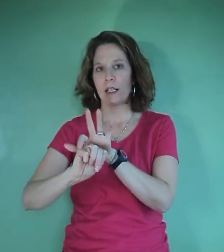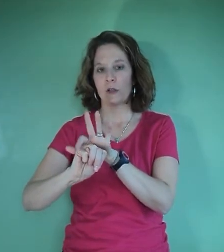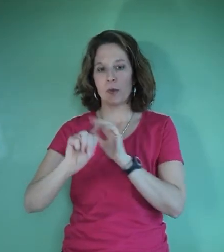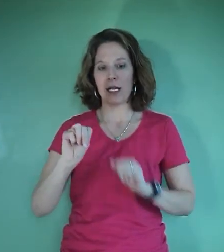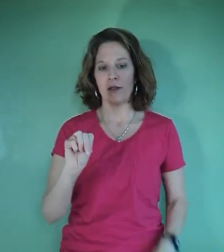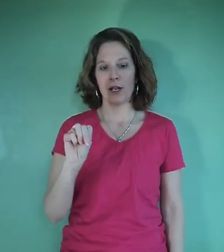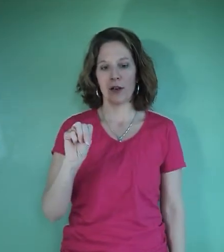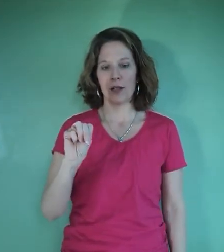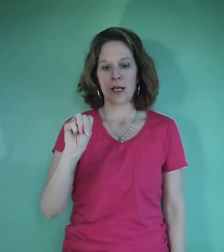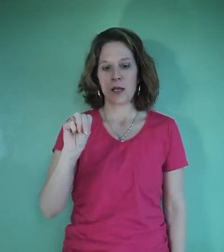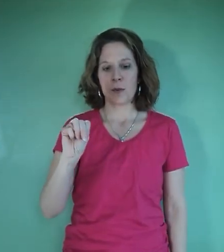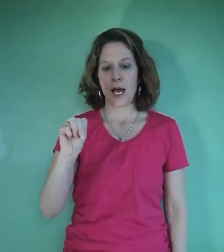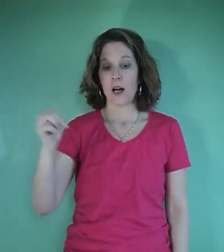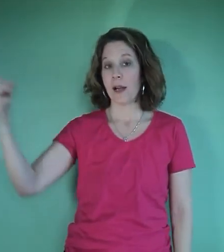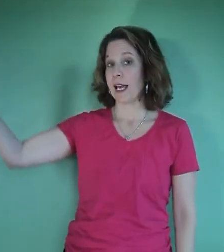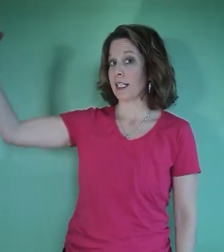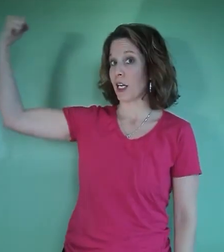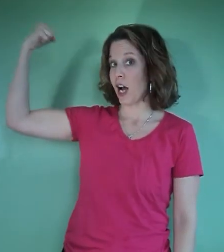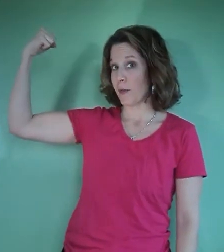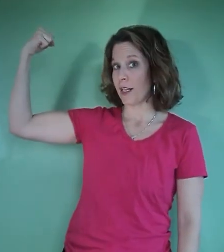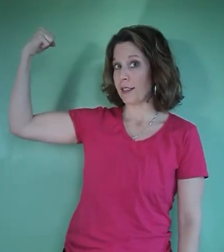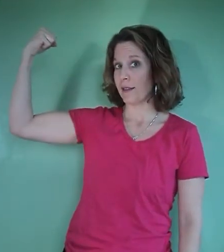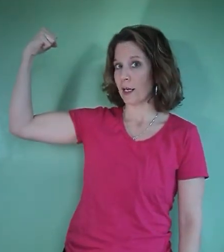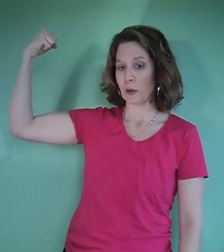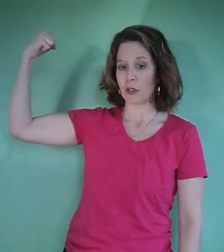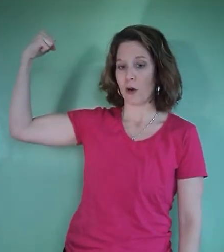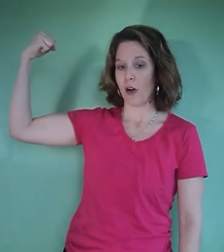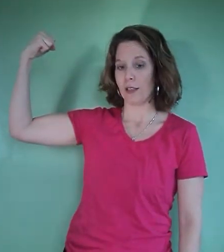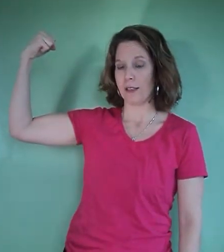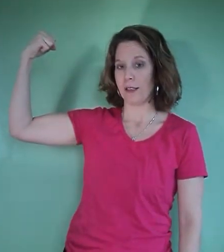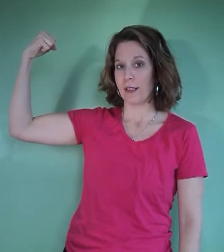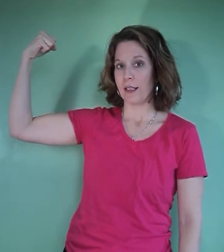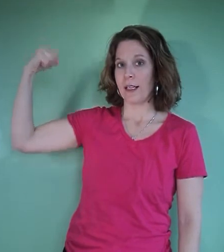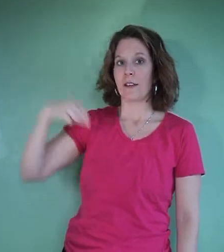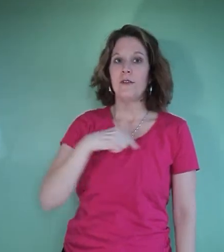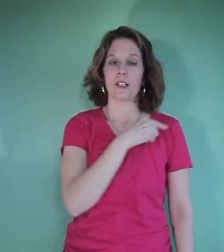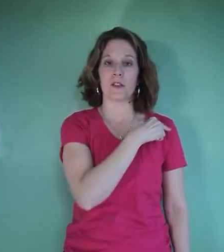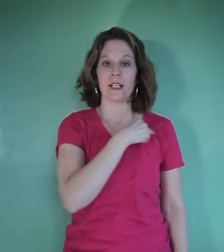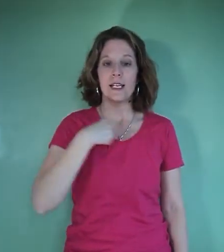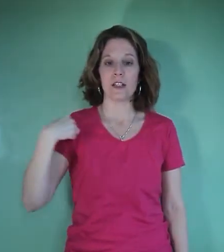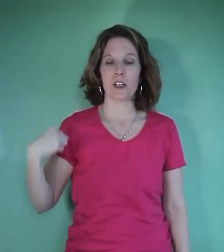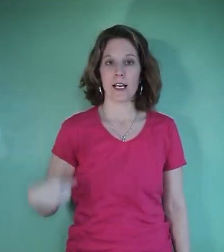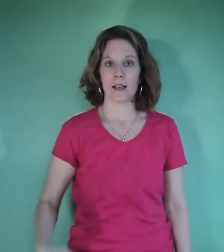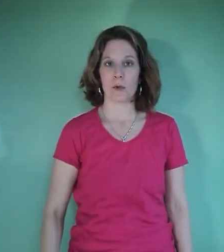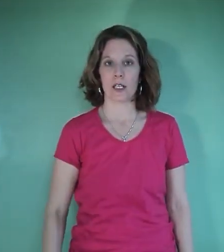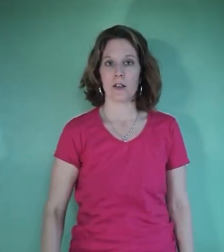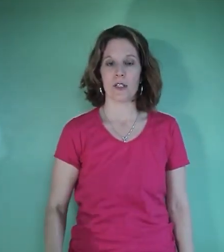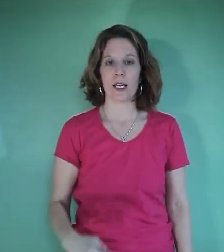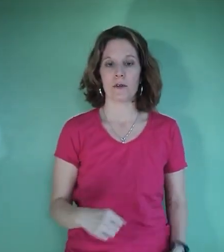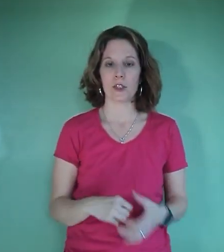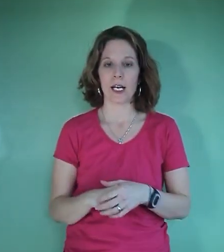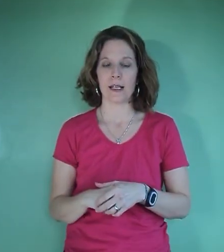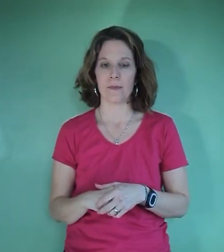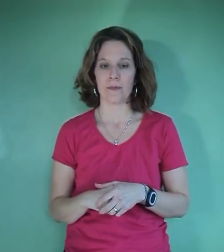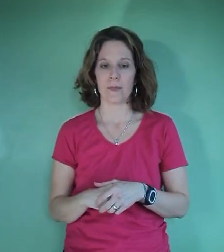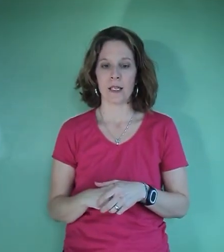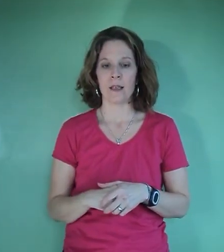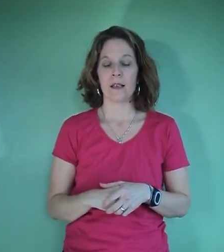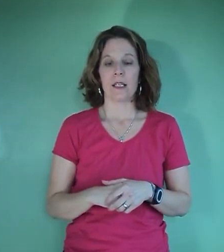your pinky finger. Mao and Communist, like we're strong, victory in China. We're going to do the sign for China. So